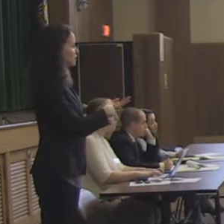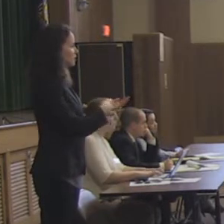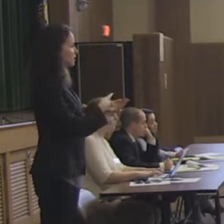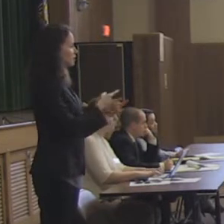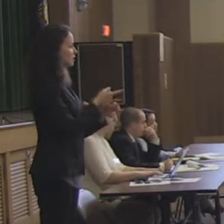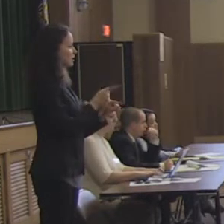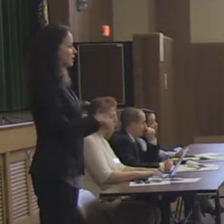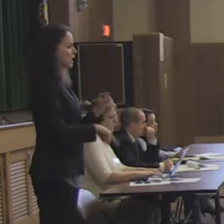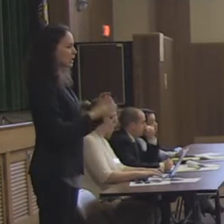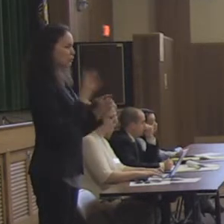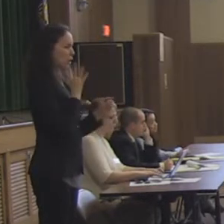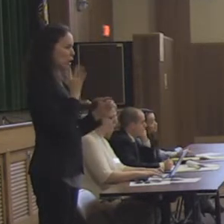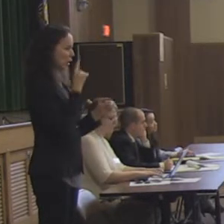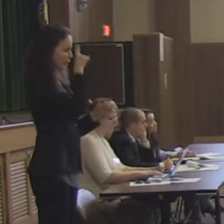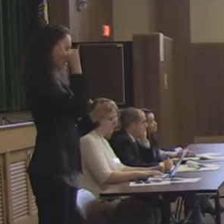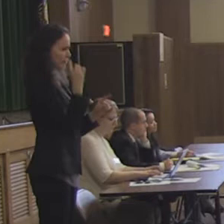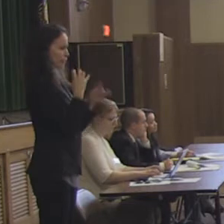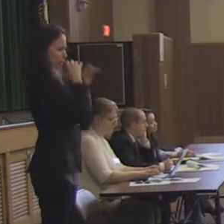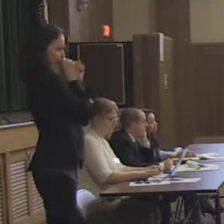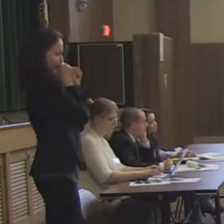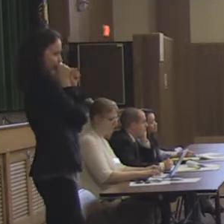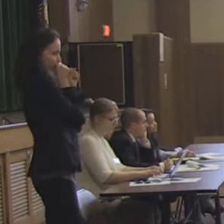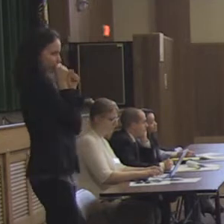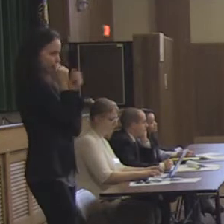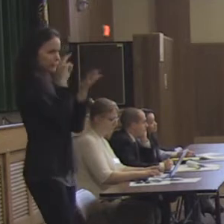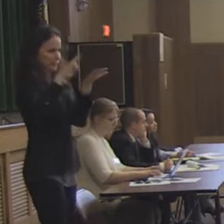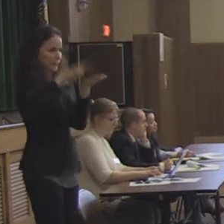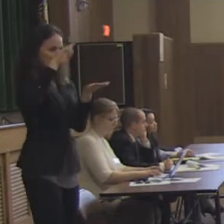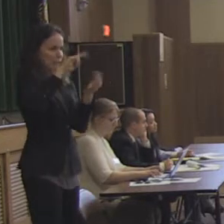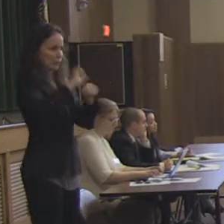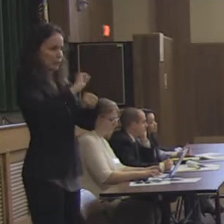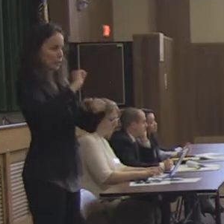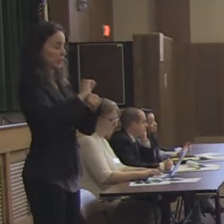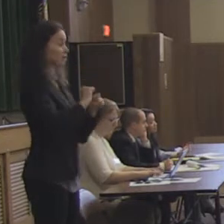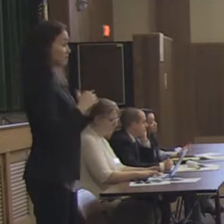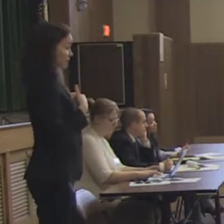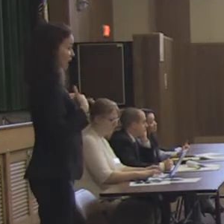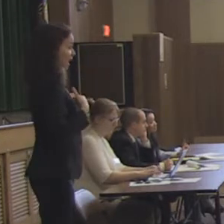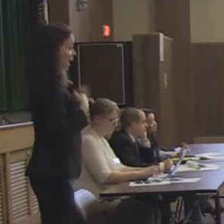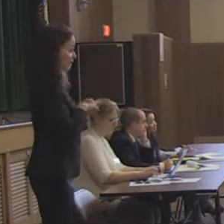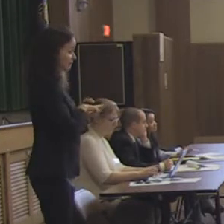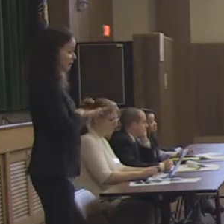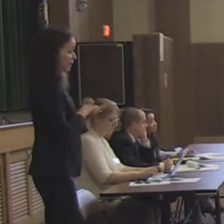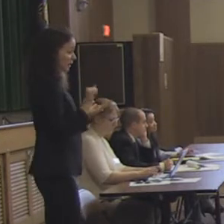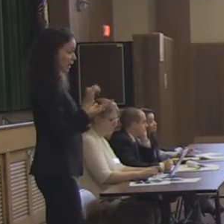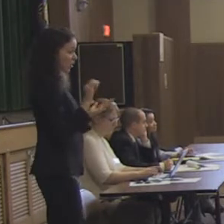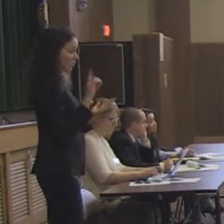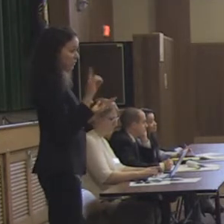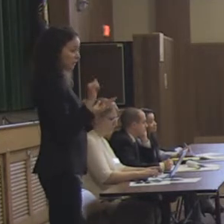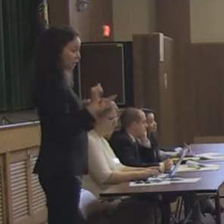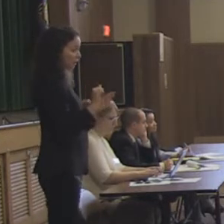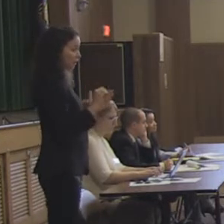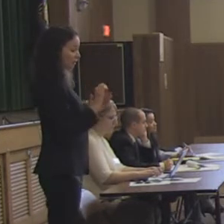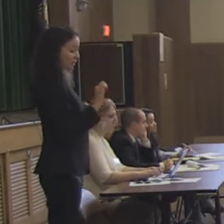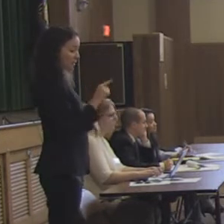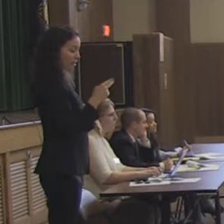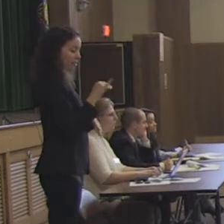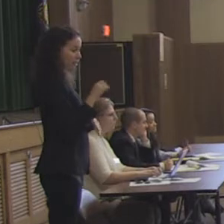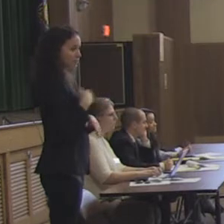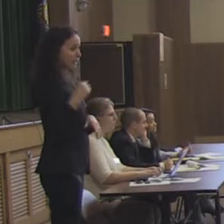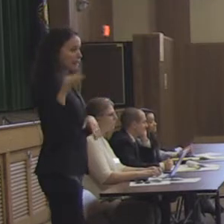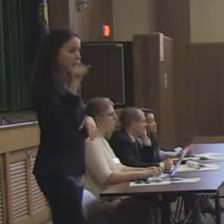because of a code of ethics. Now, I have to sign AODA ethics. I have to pay for my